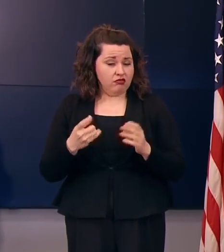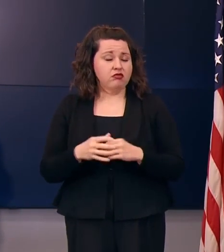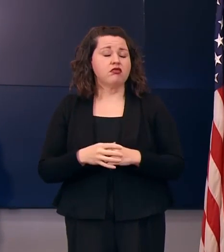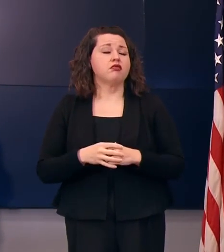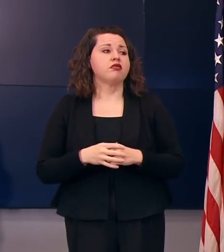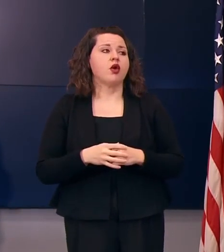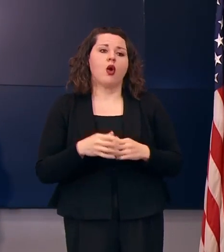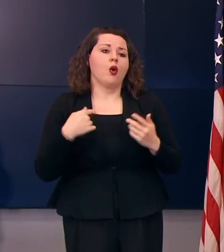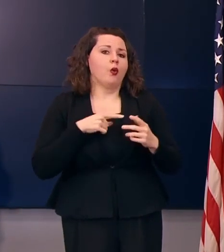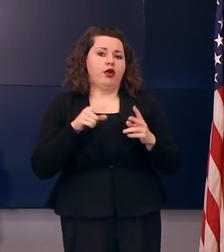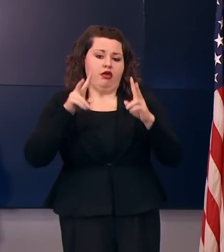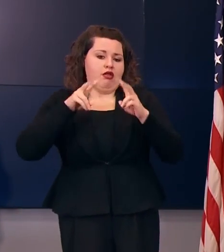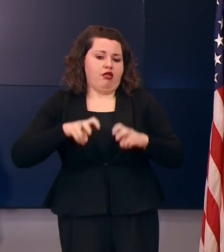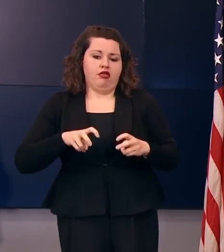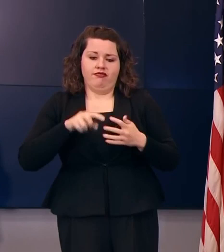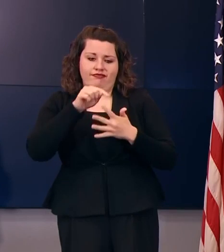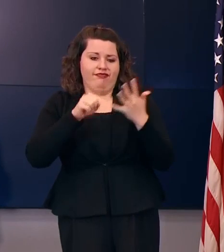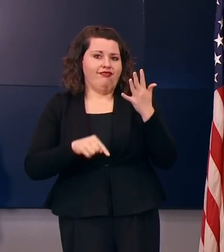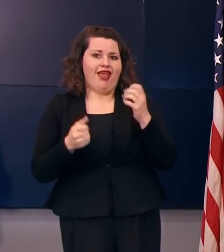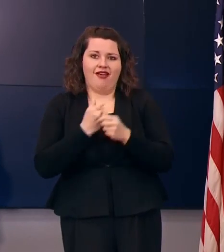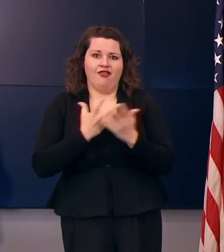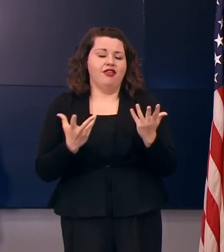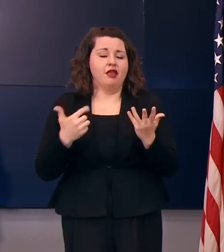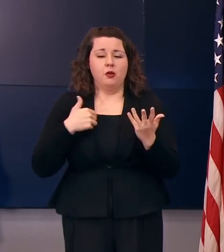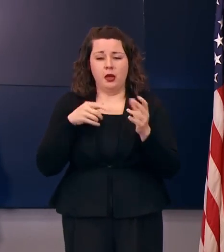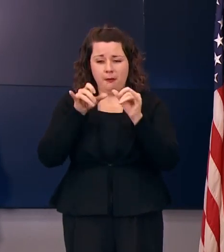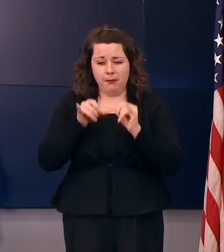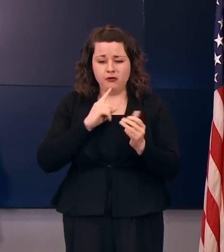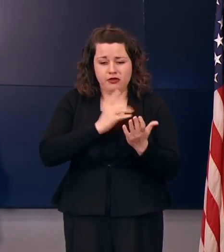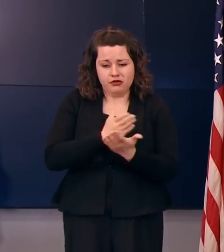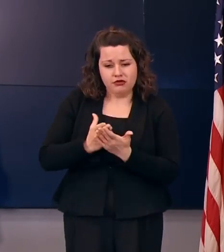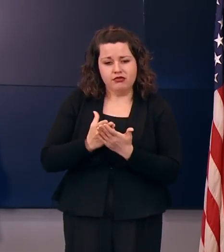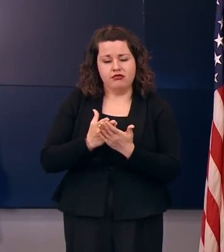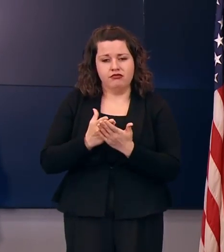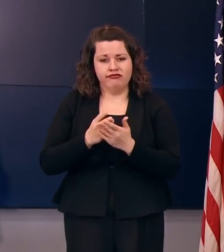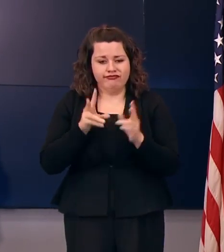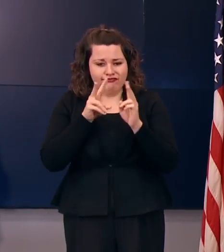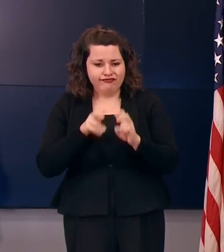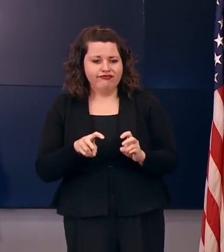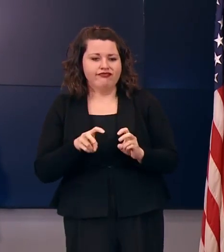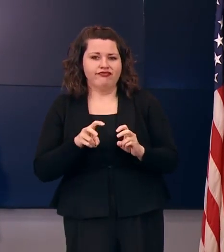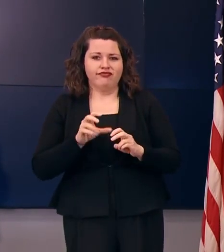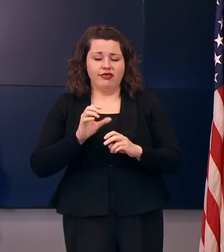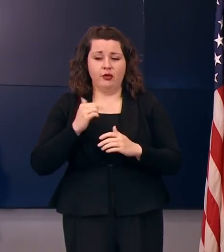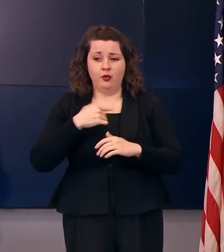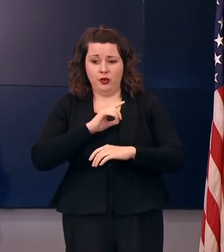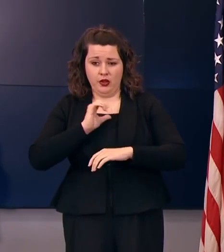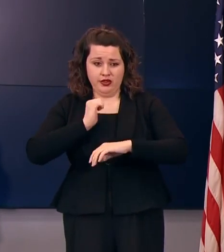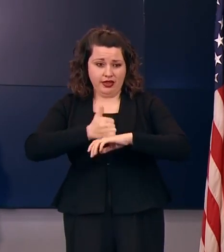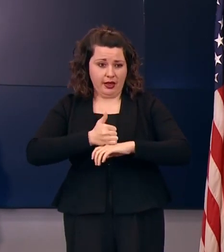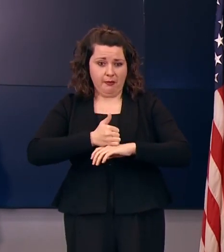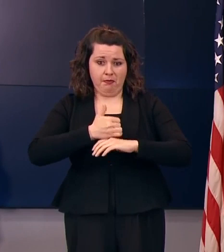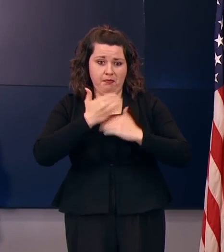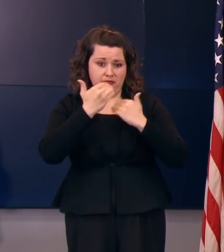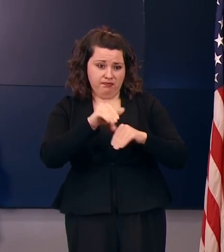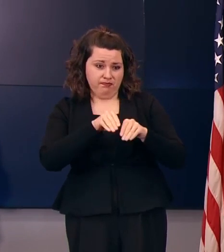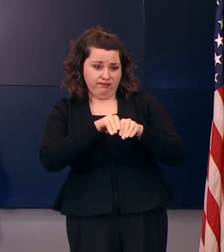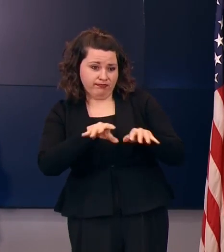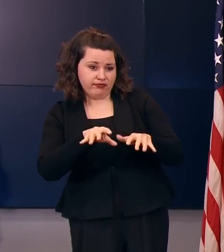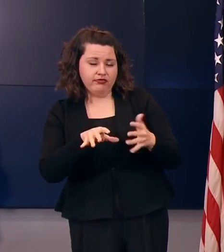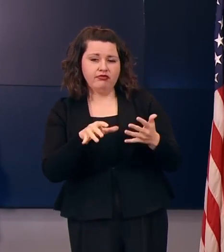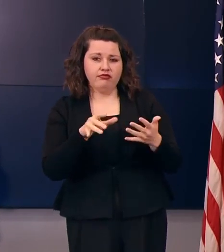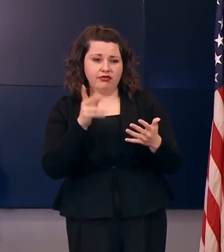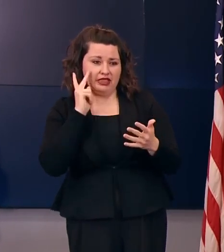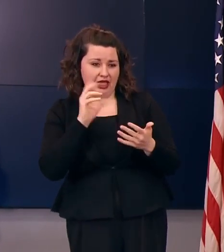of the above. So while we're looking at metrics and trying to define and put in place the mitigation efforts that we've had to see that the impact